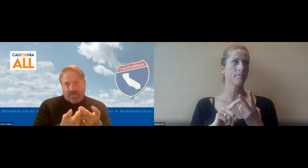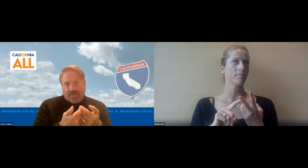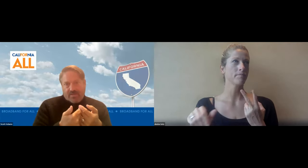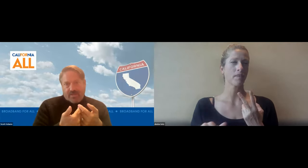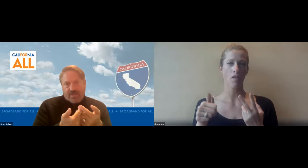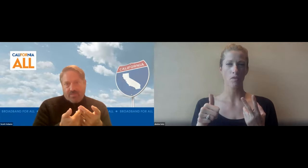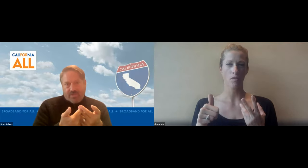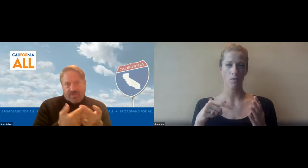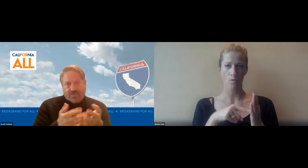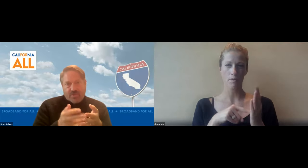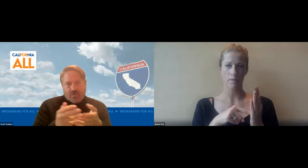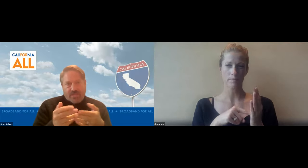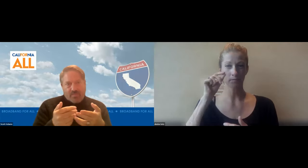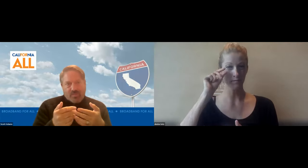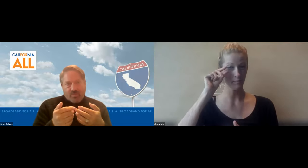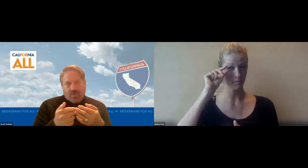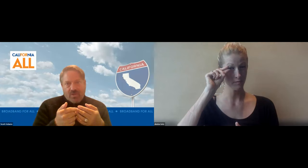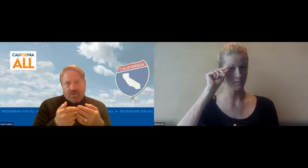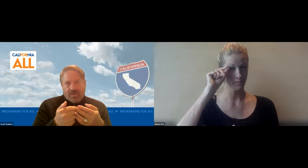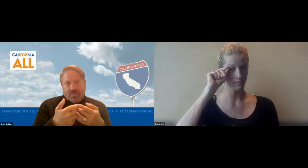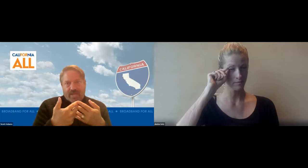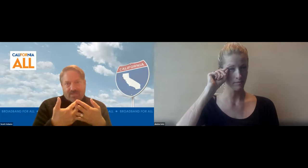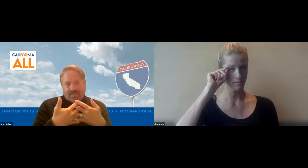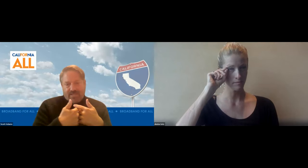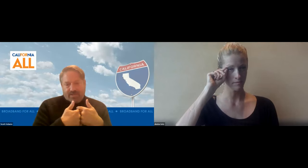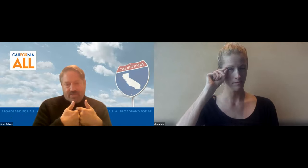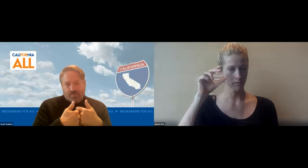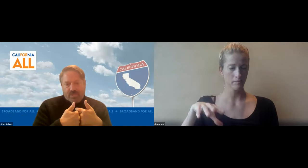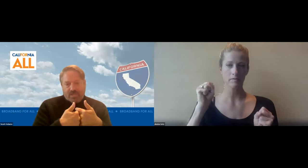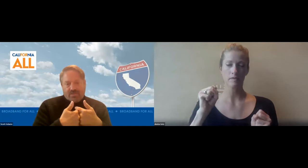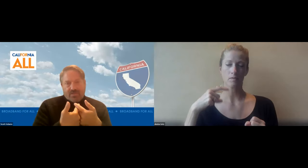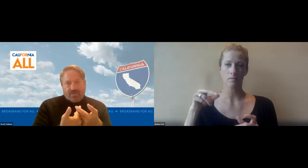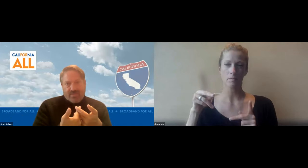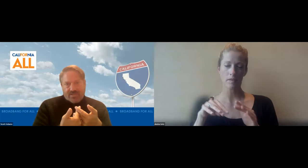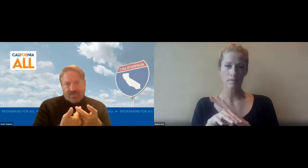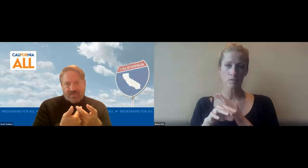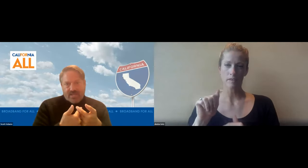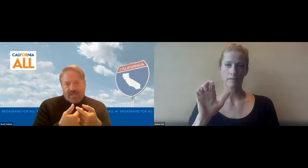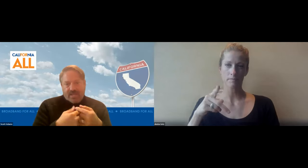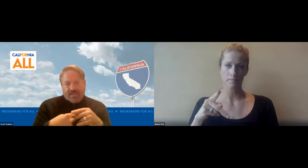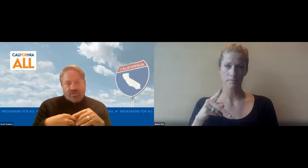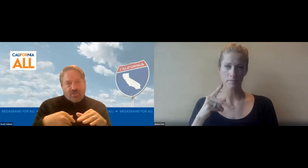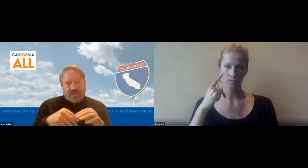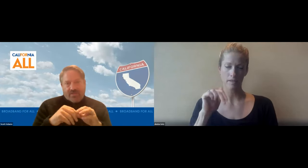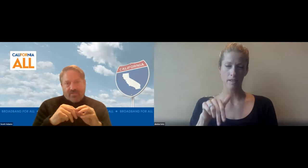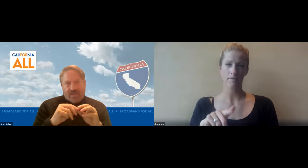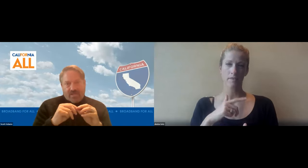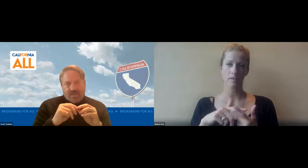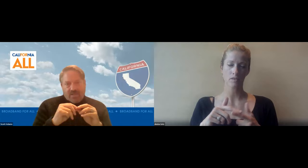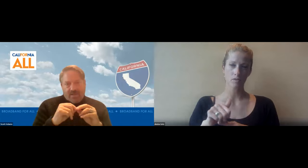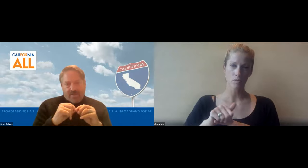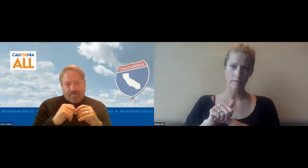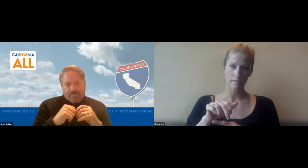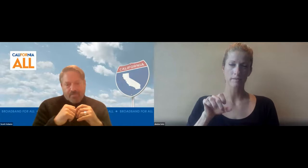affordability and adoption. And so getting people, you know, access to ACP, to the devices, and then on the training